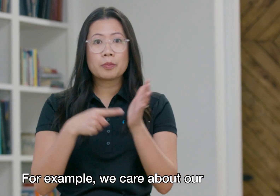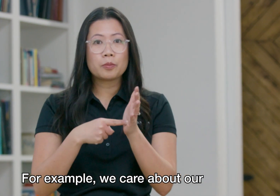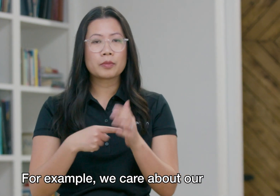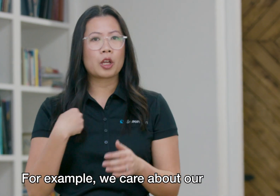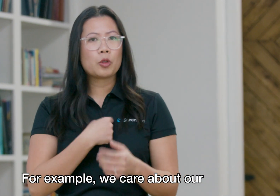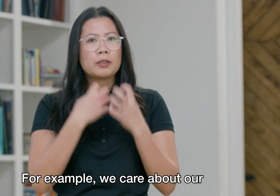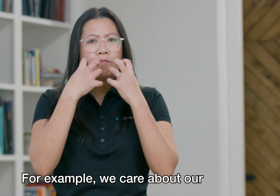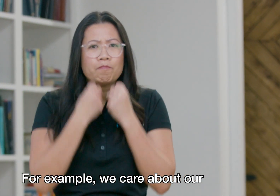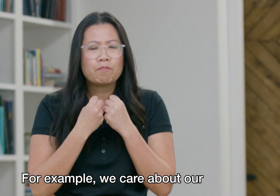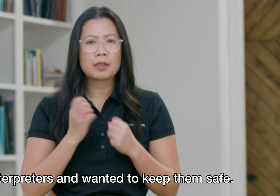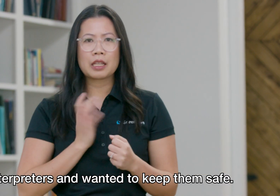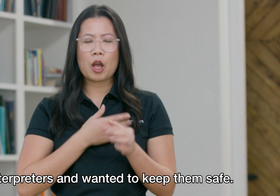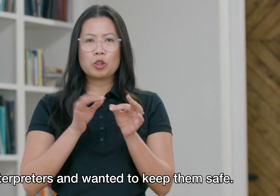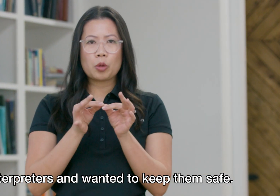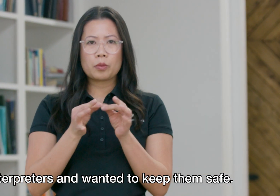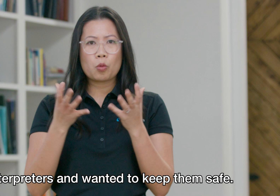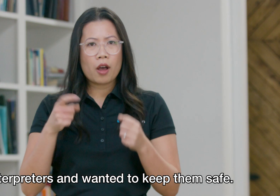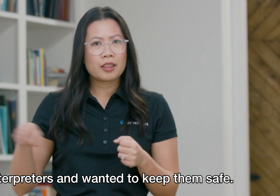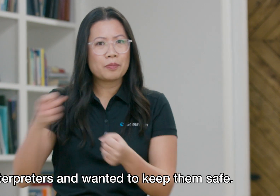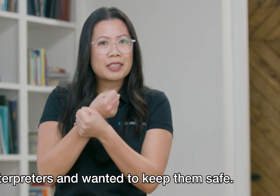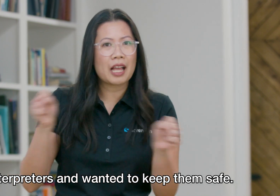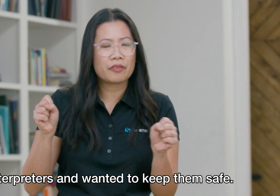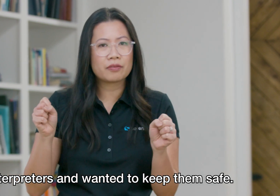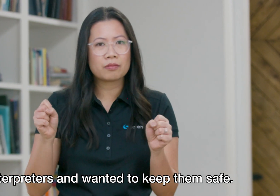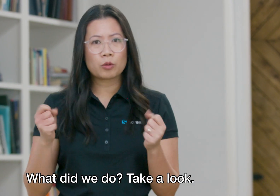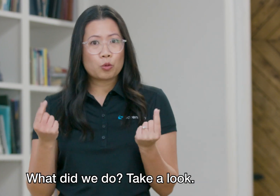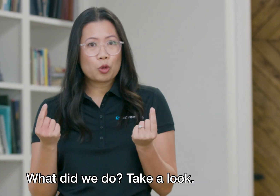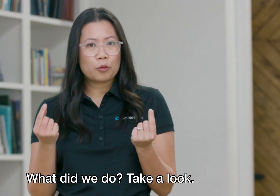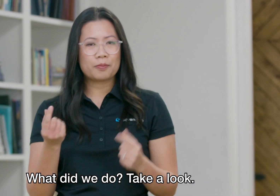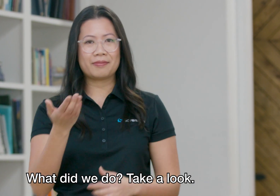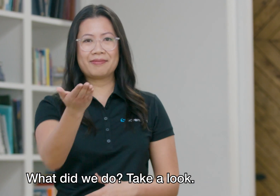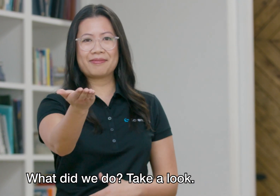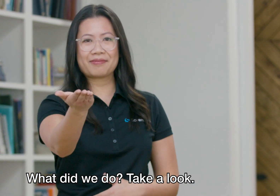example, we care about our interpreters and wanted to keep them safe. What did we do? Take a look.